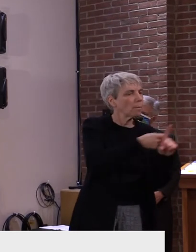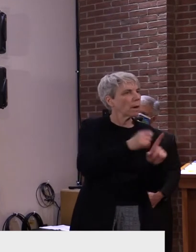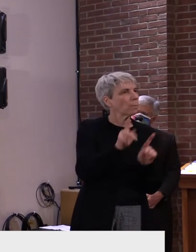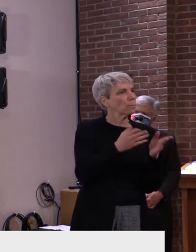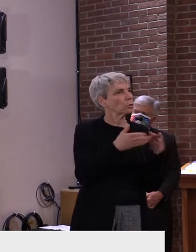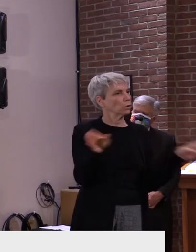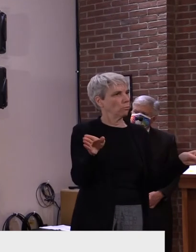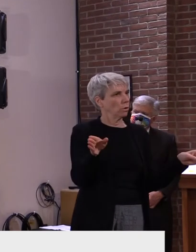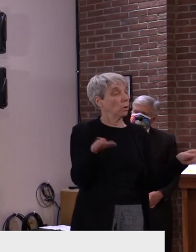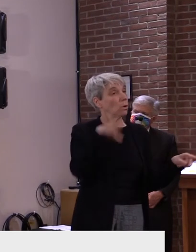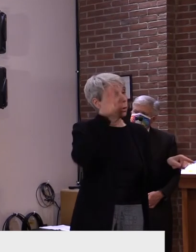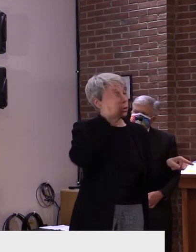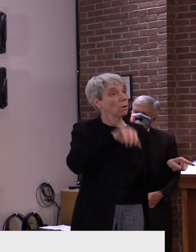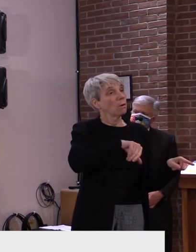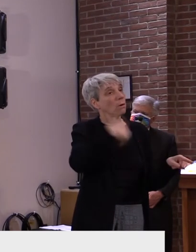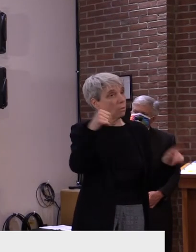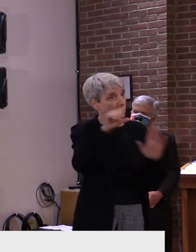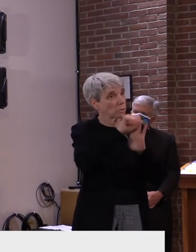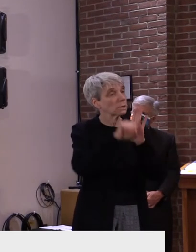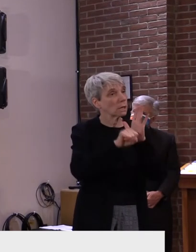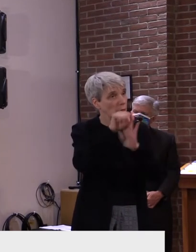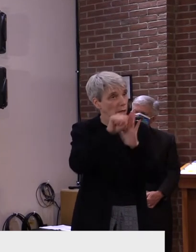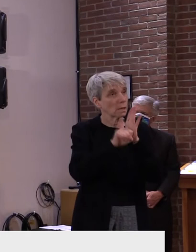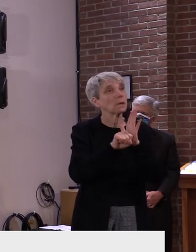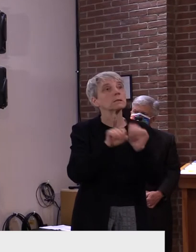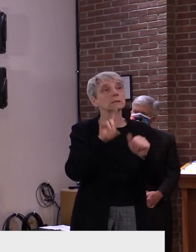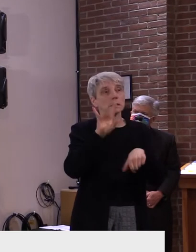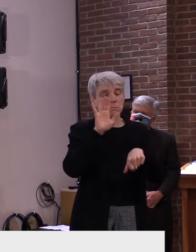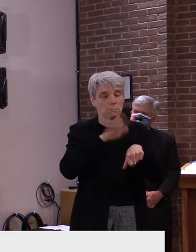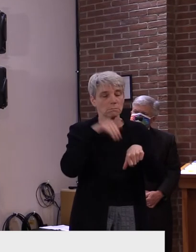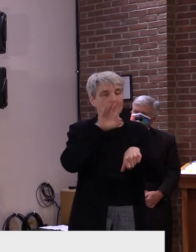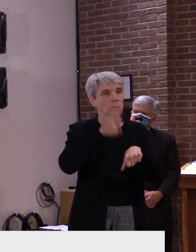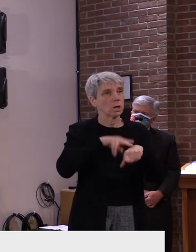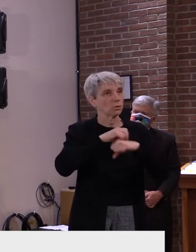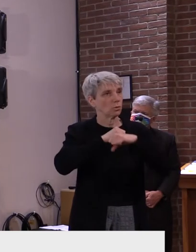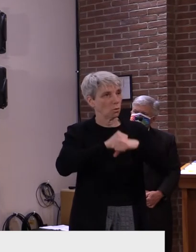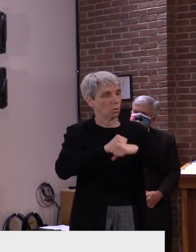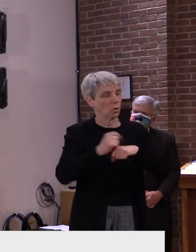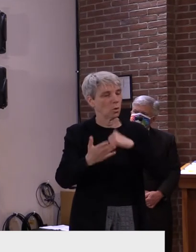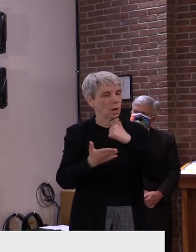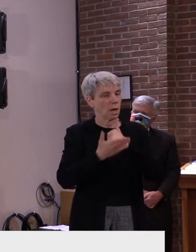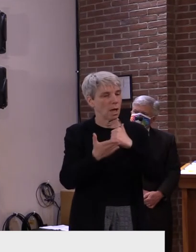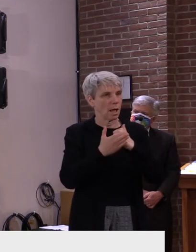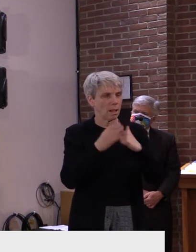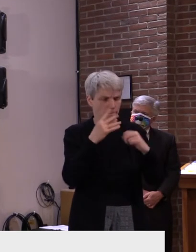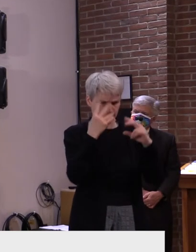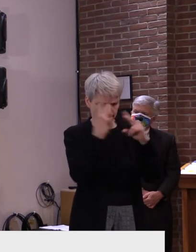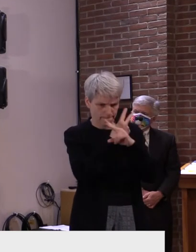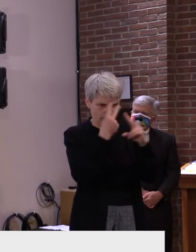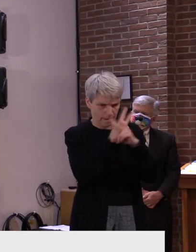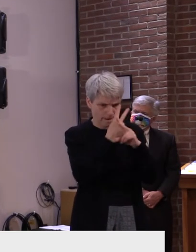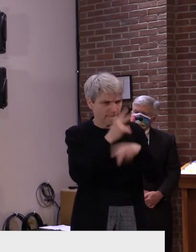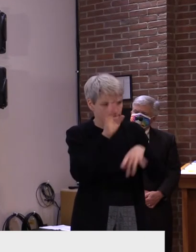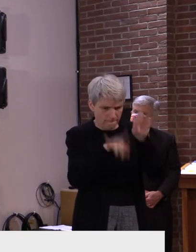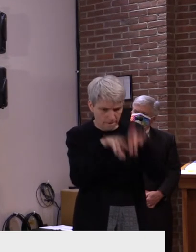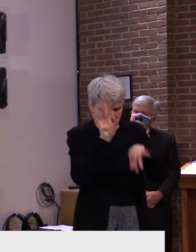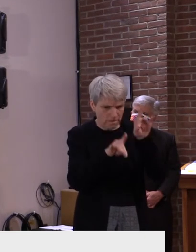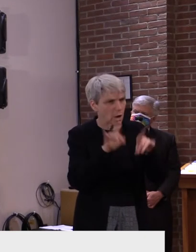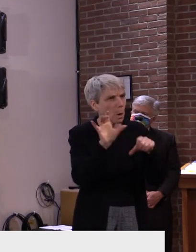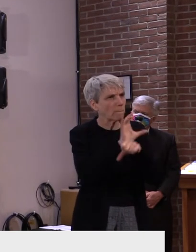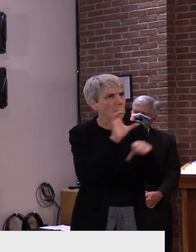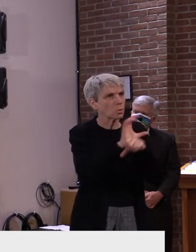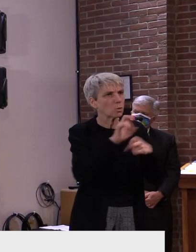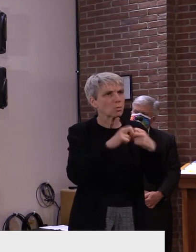used in other states on a handful of occasions since these cyber capabilities were developed and one of the coordinating efforts that happened in the background was